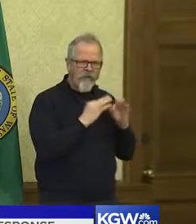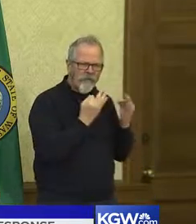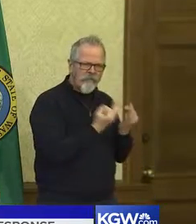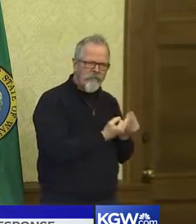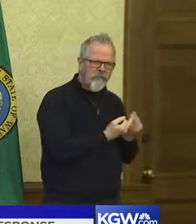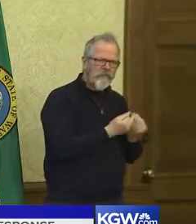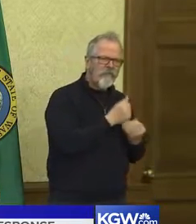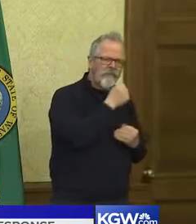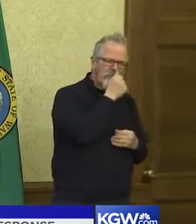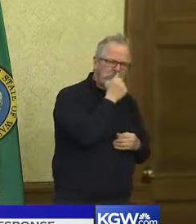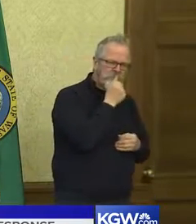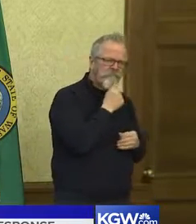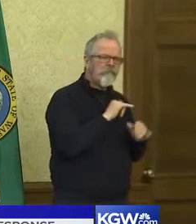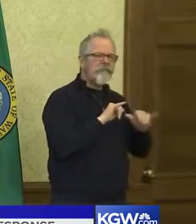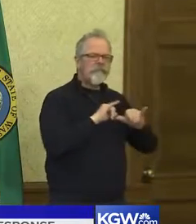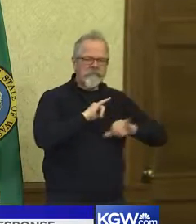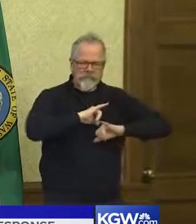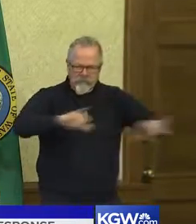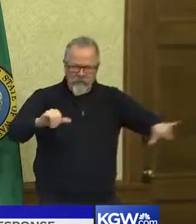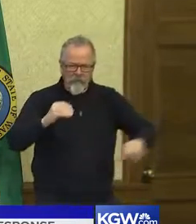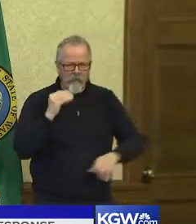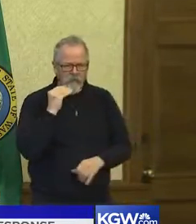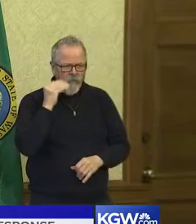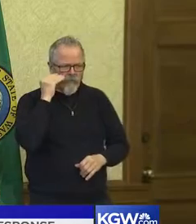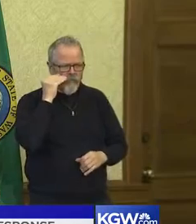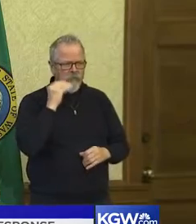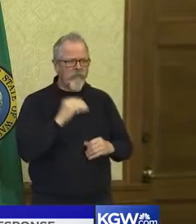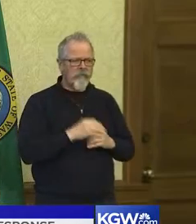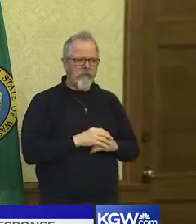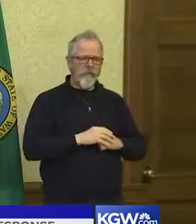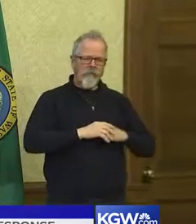loved ones from dying. And to those